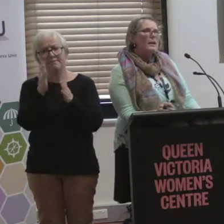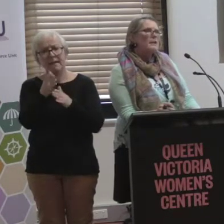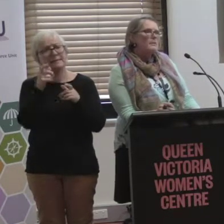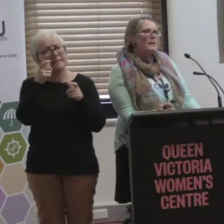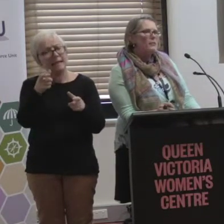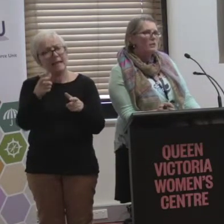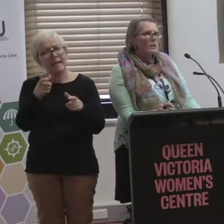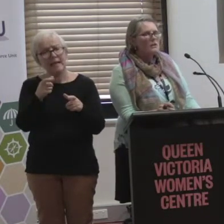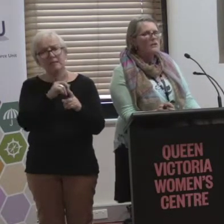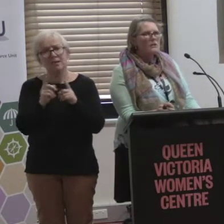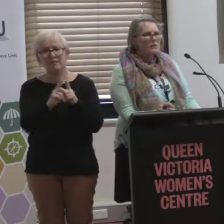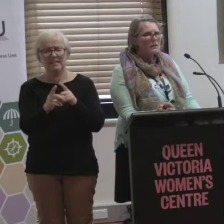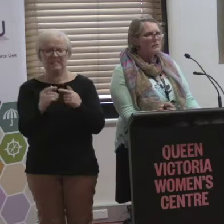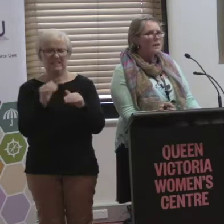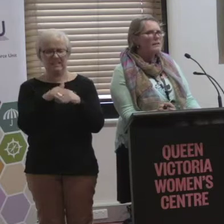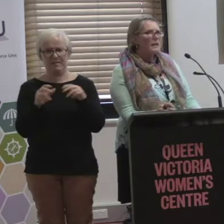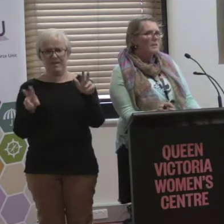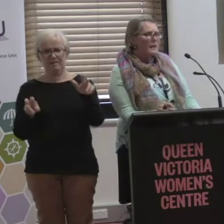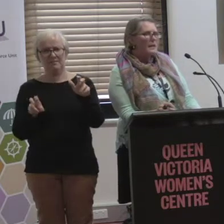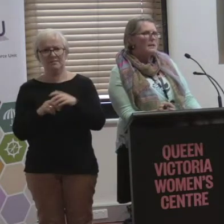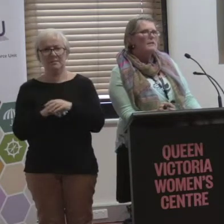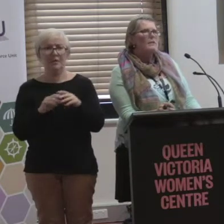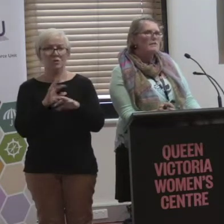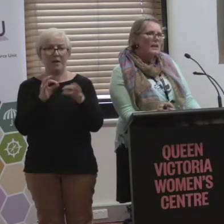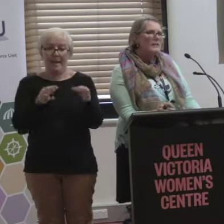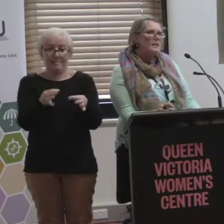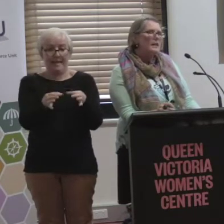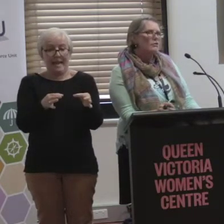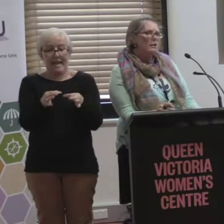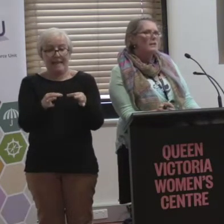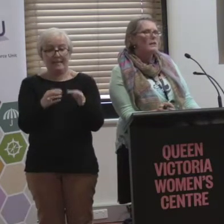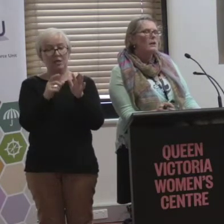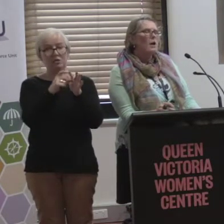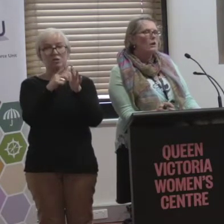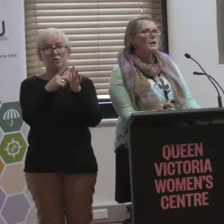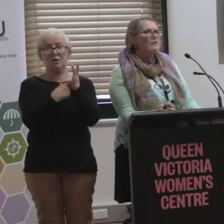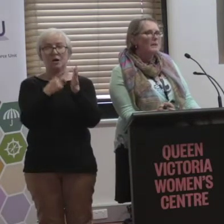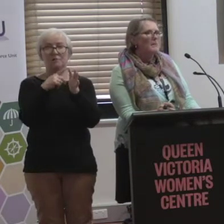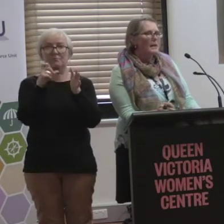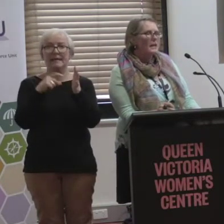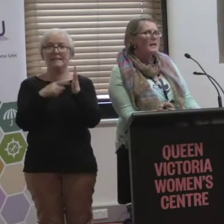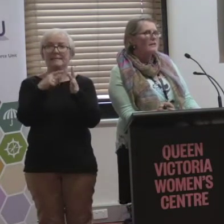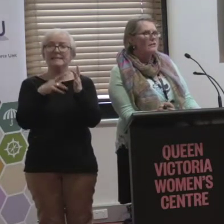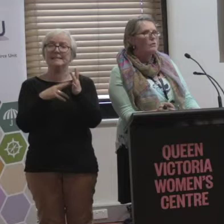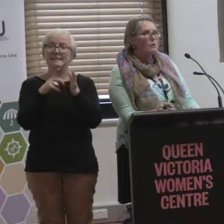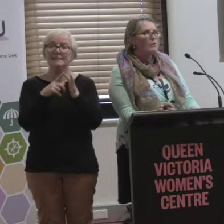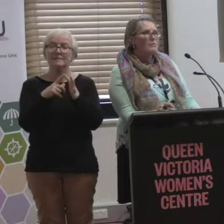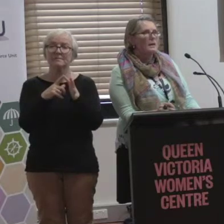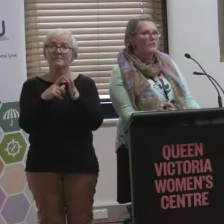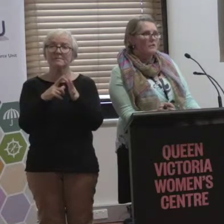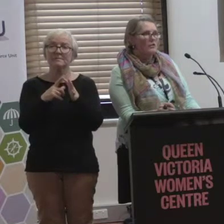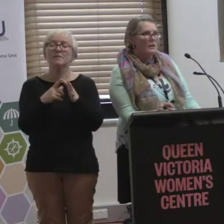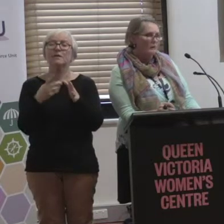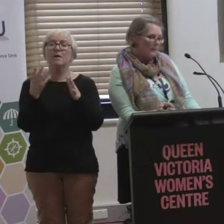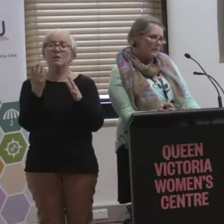Now again, it's about the terminology. It's not an advanced care plan, it's an advanced care directive that can only have been made as of the 12th of